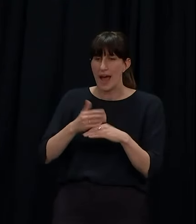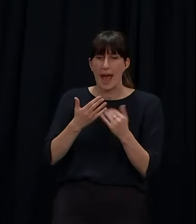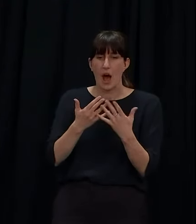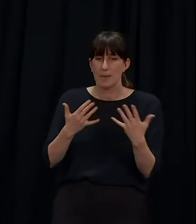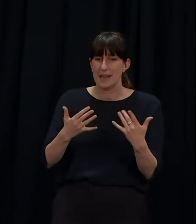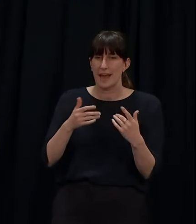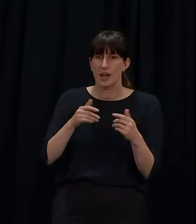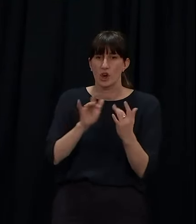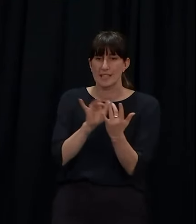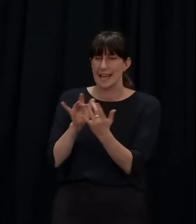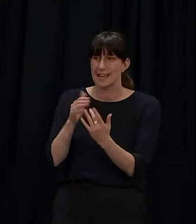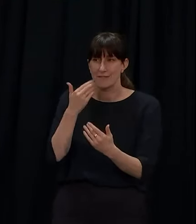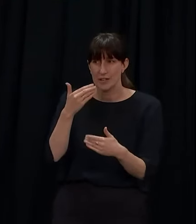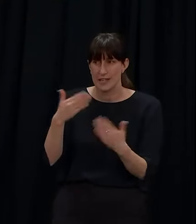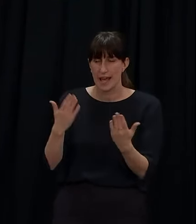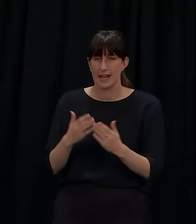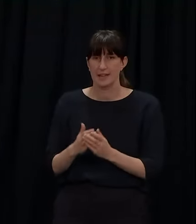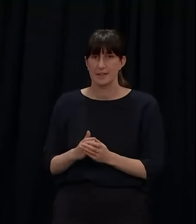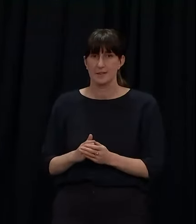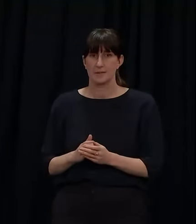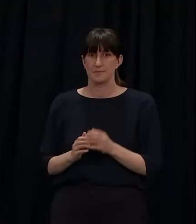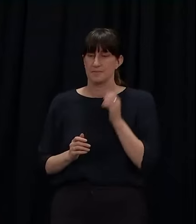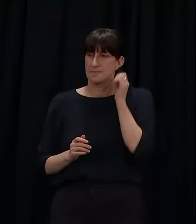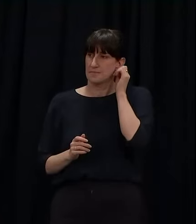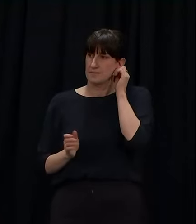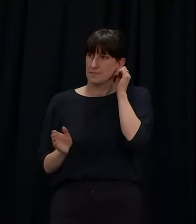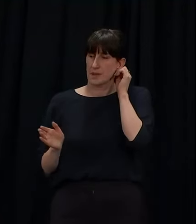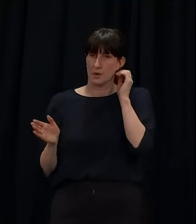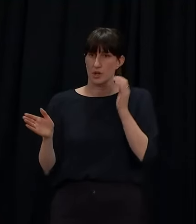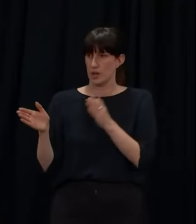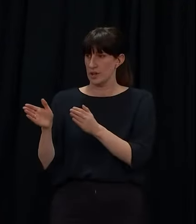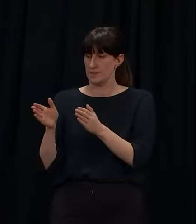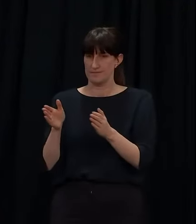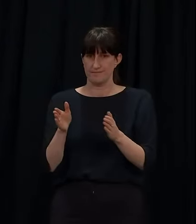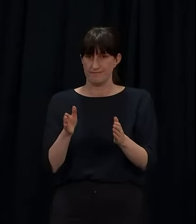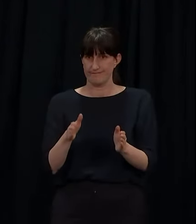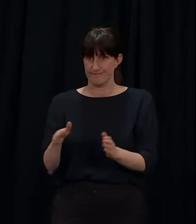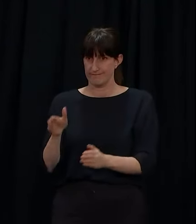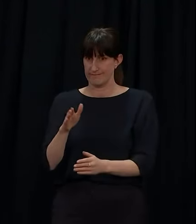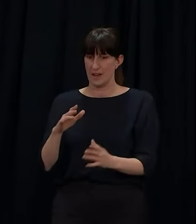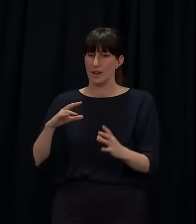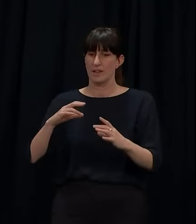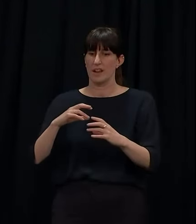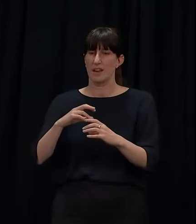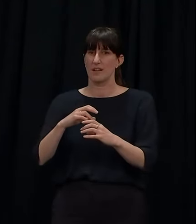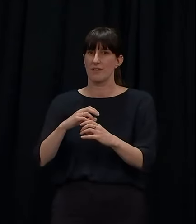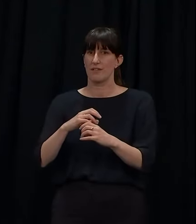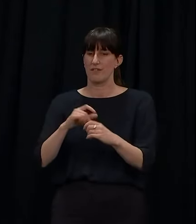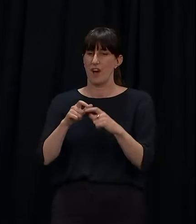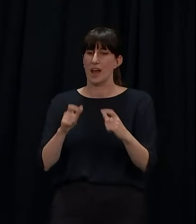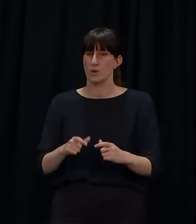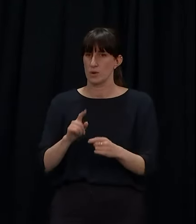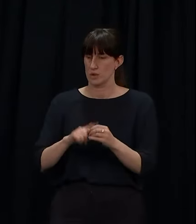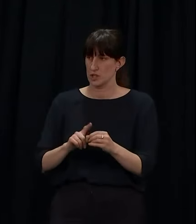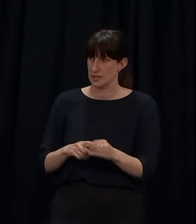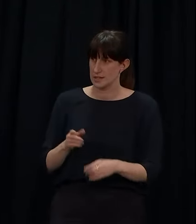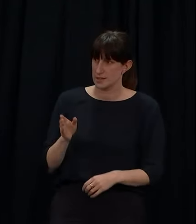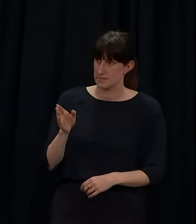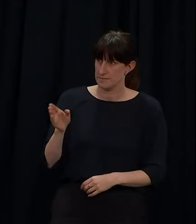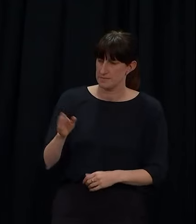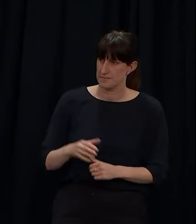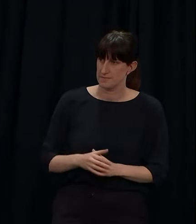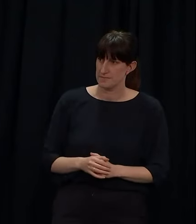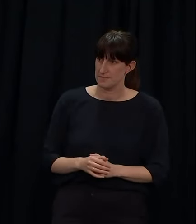regularly. Can we just get a Look, I'm going to just clarification of narrow those down tracing numbers, to sorry? some final questions, please, because we're over an hour now. Down the back.